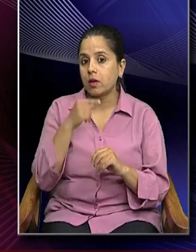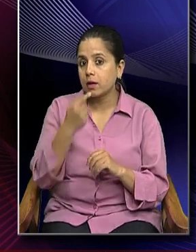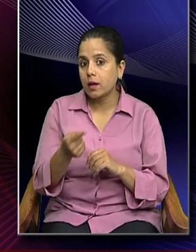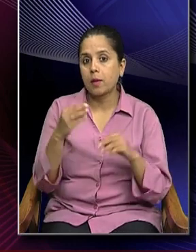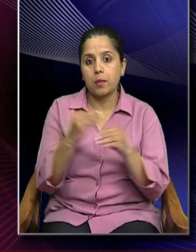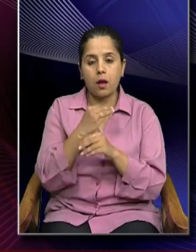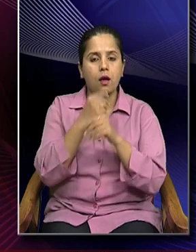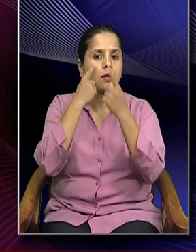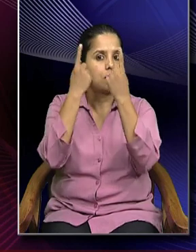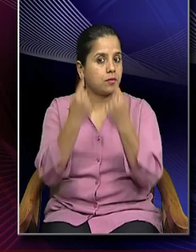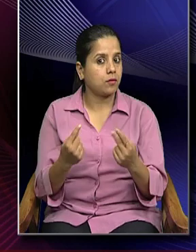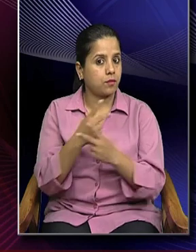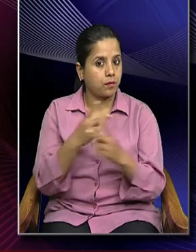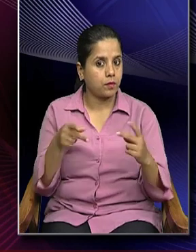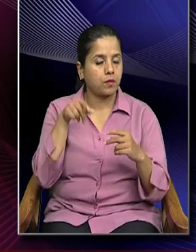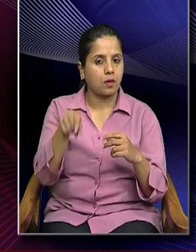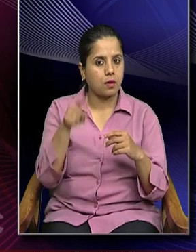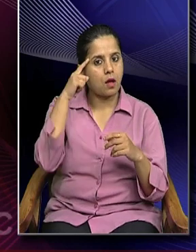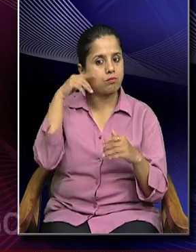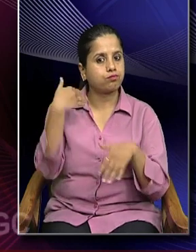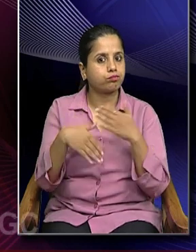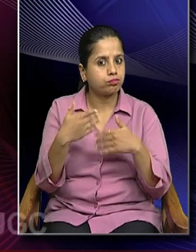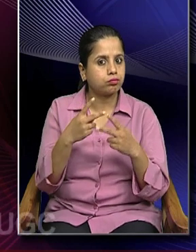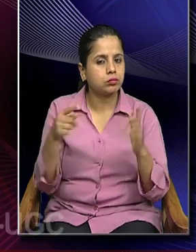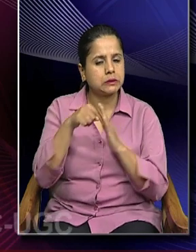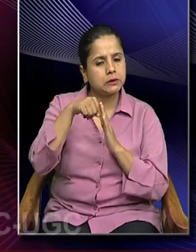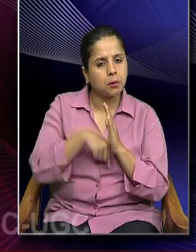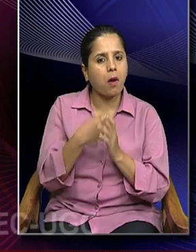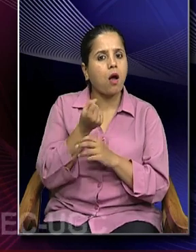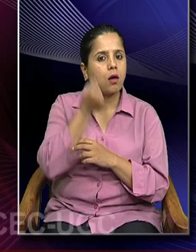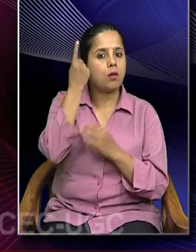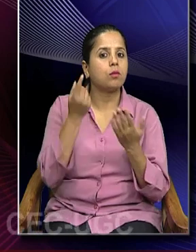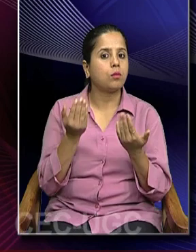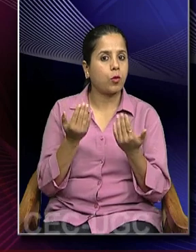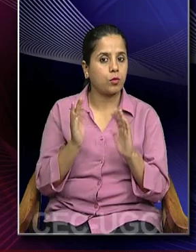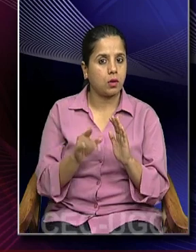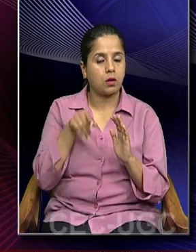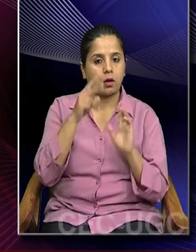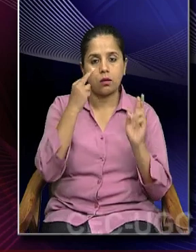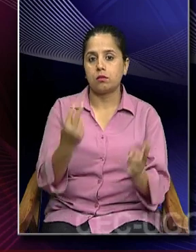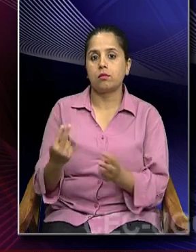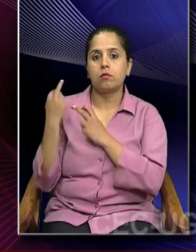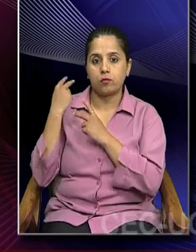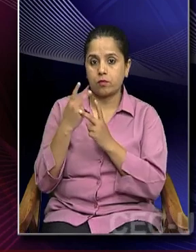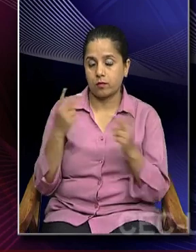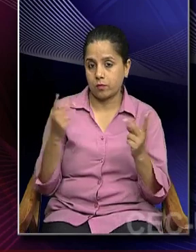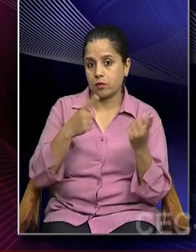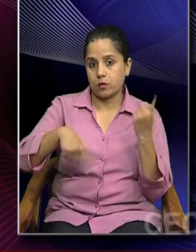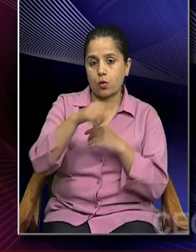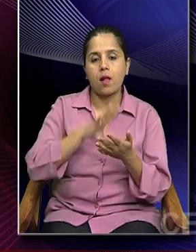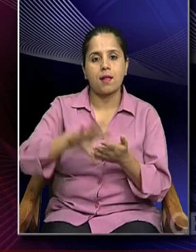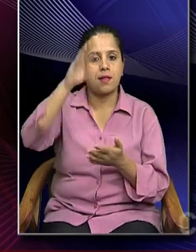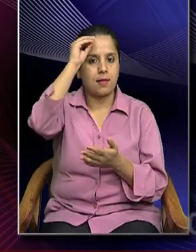peer assessment to foster a deeper understanding and the reflection on the